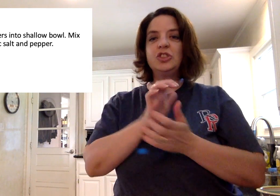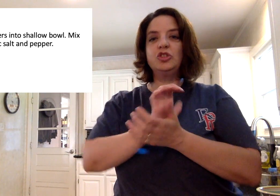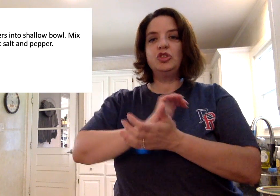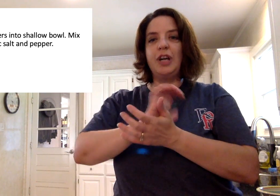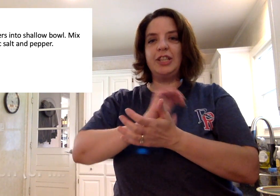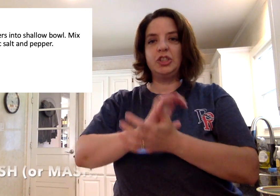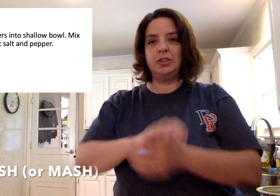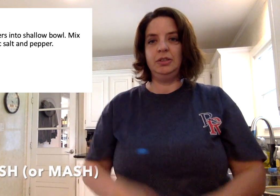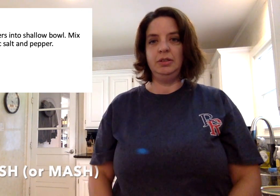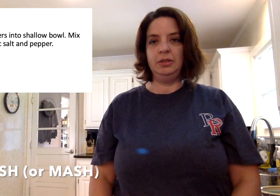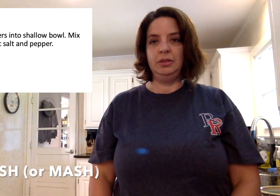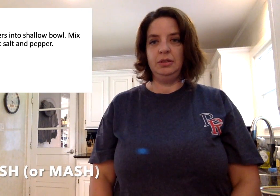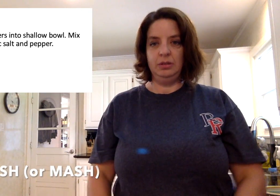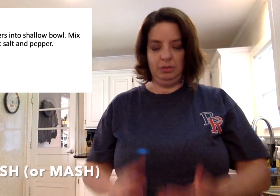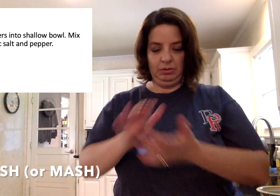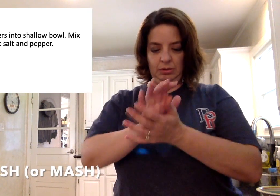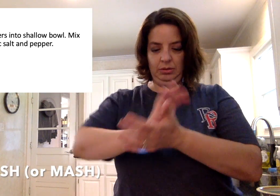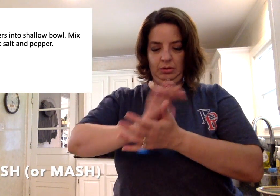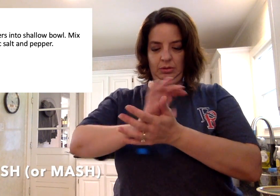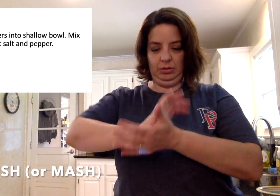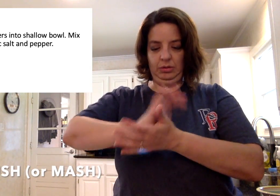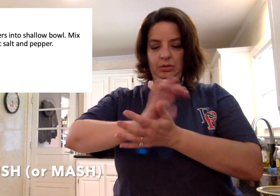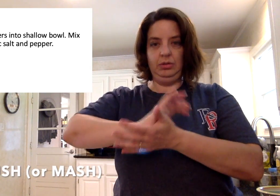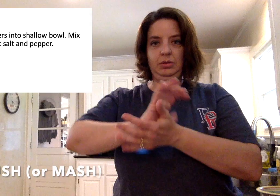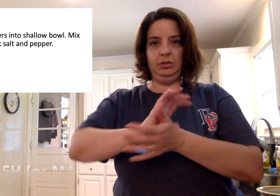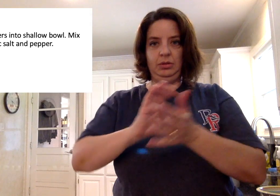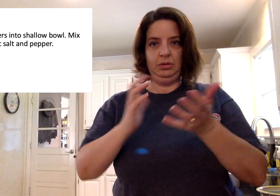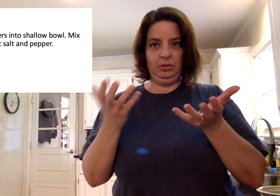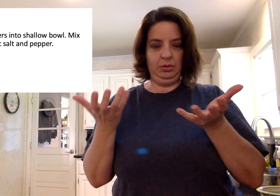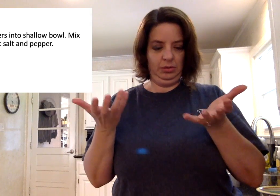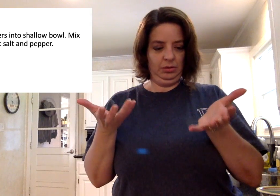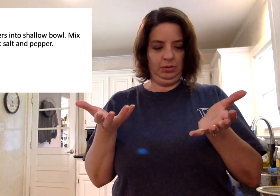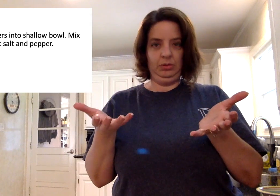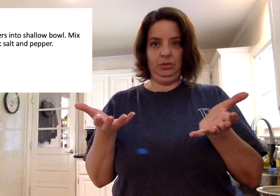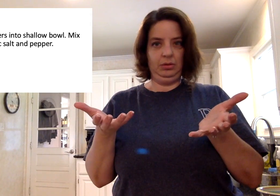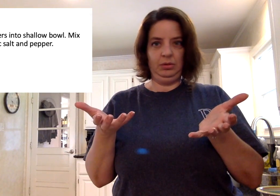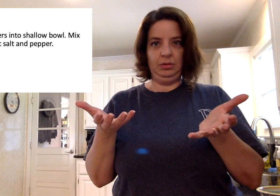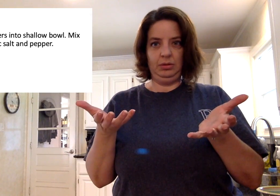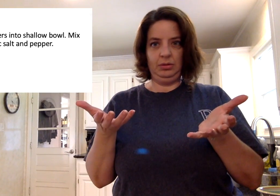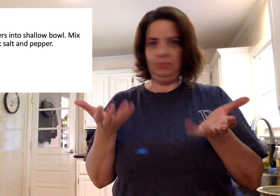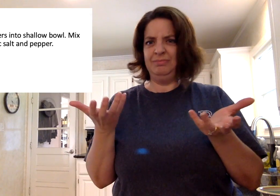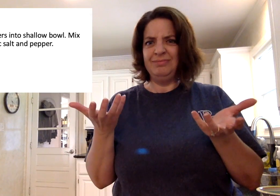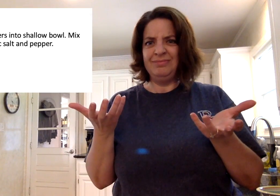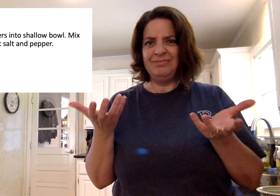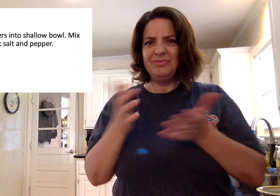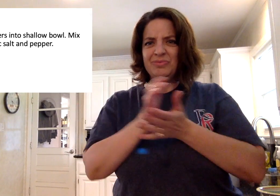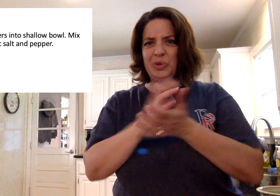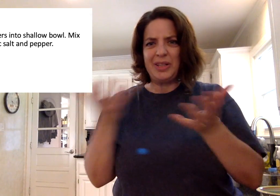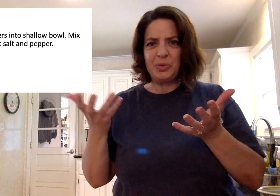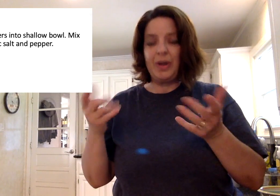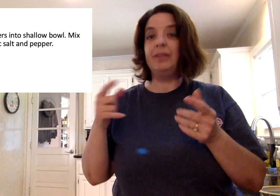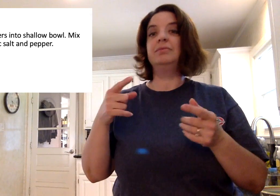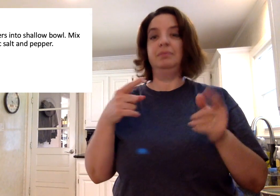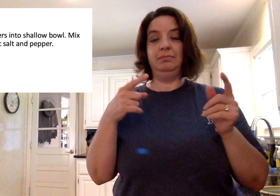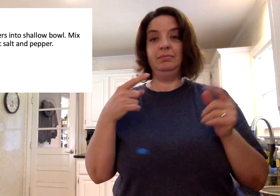So it says crush. Crush. What am I crushing? I have nothing. So crush